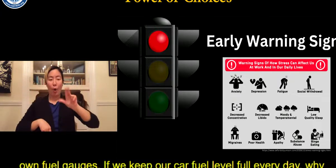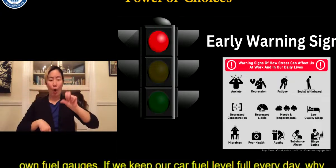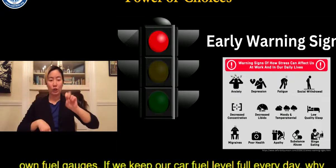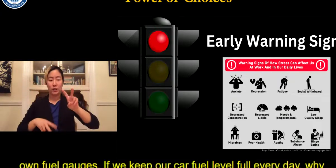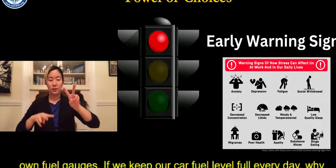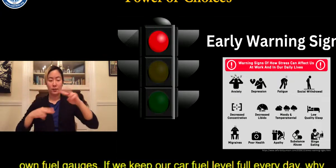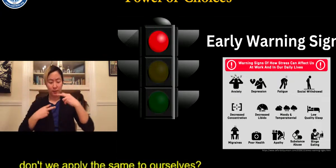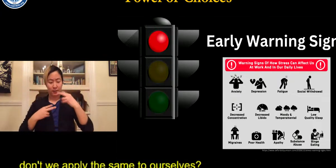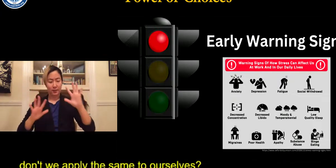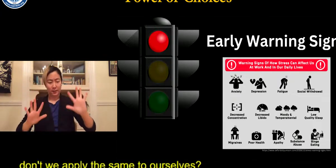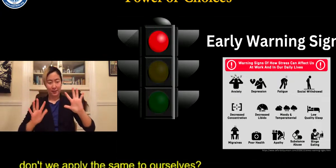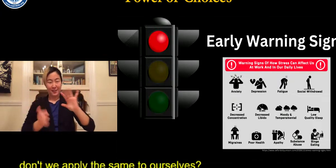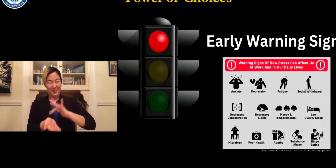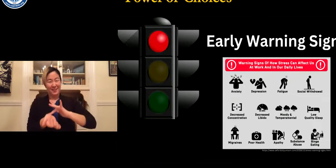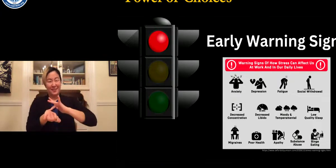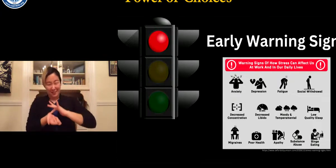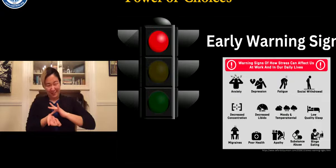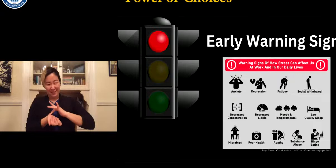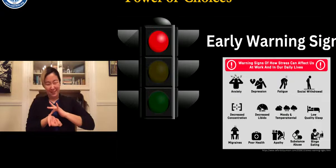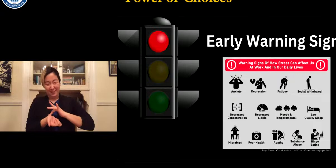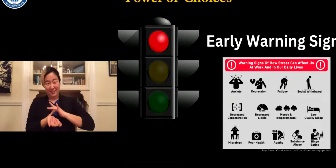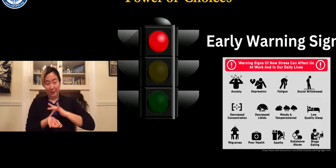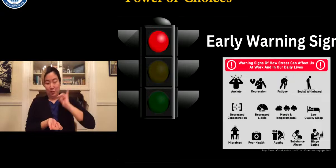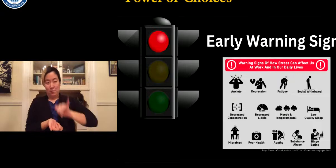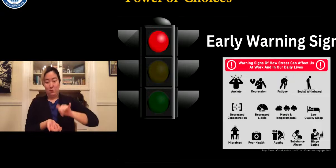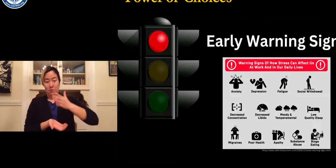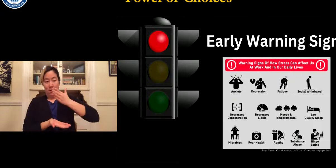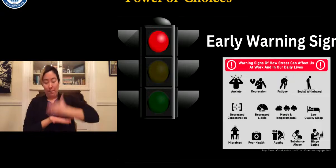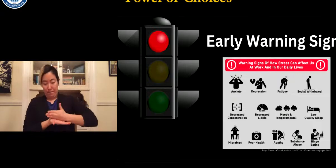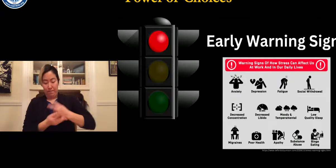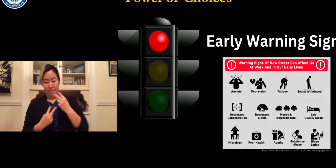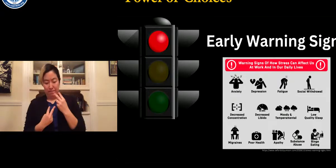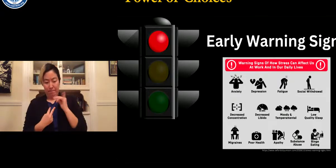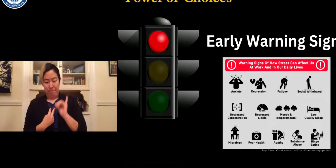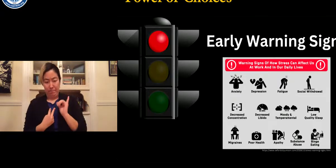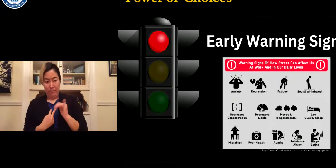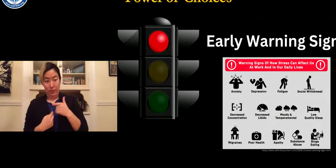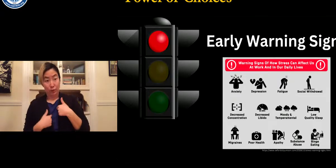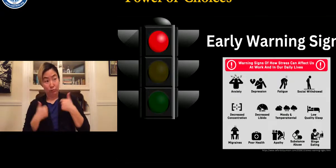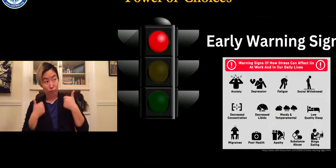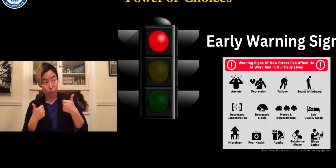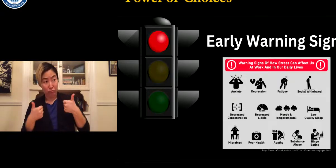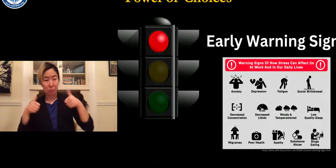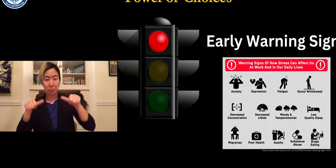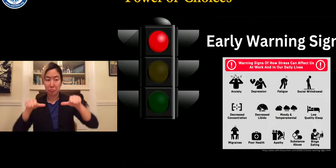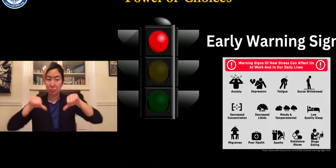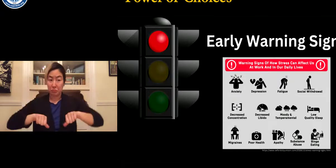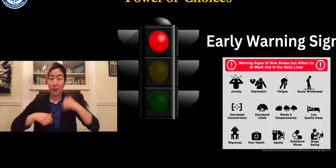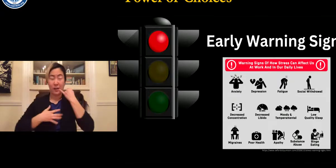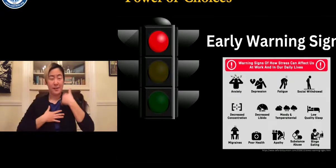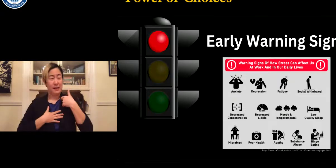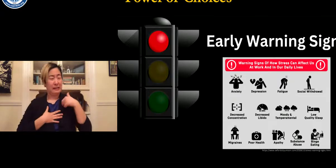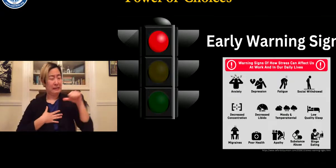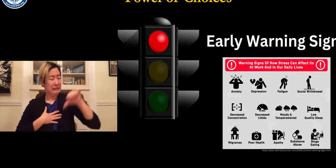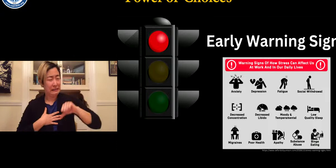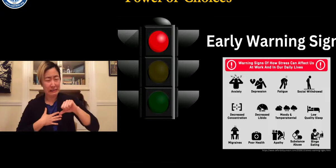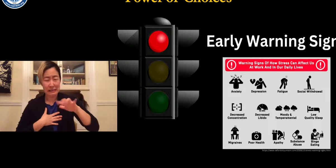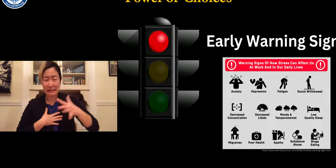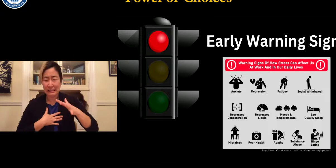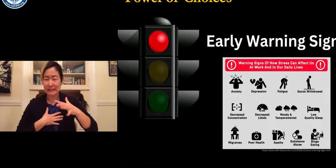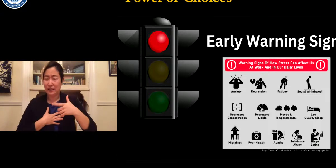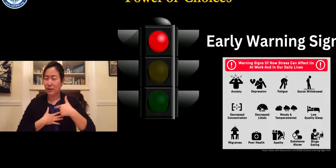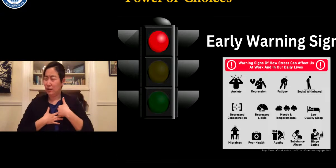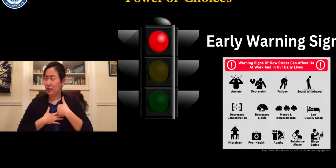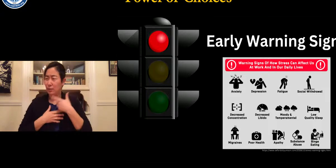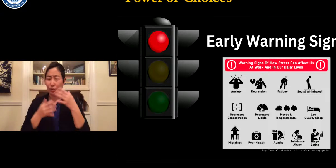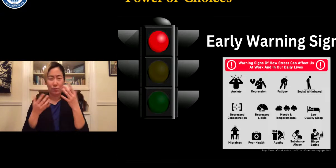yellow light, green light. Instead of just moving along on automatic mode, we need to take periodic pauses